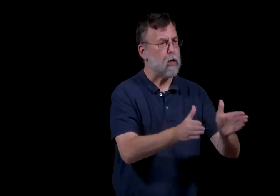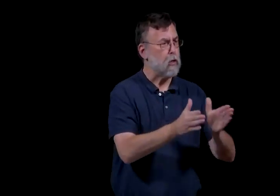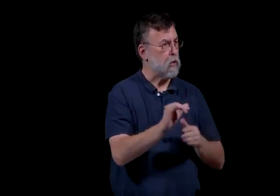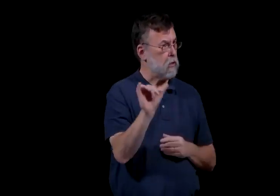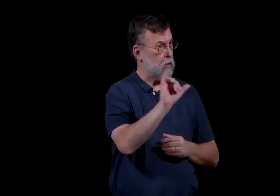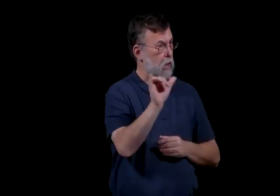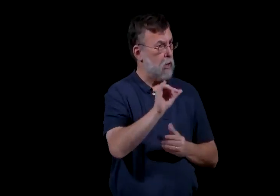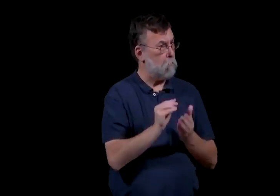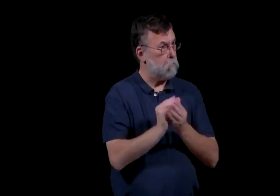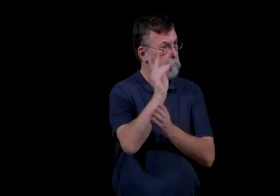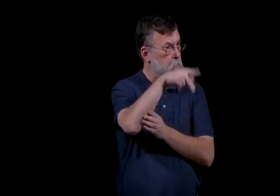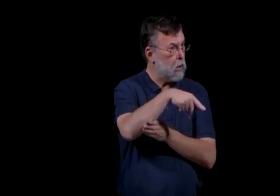expect.